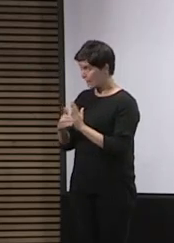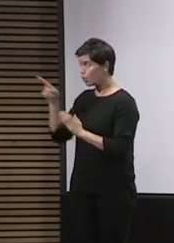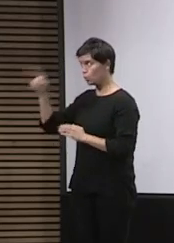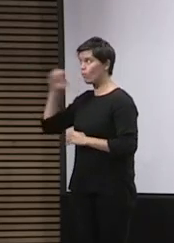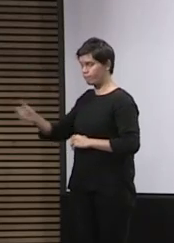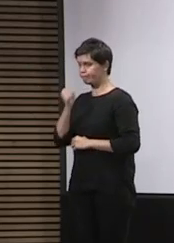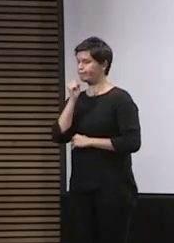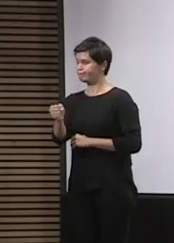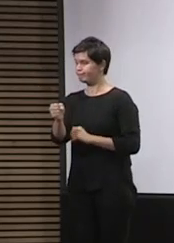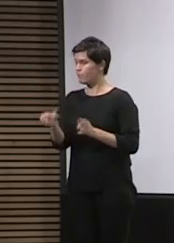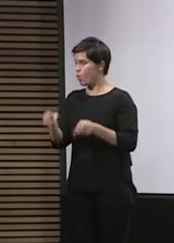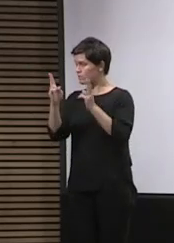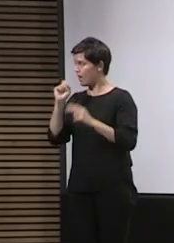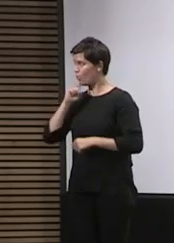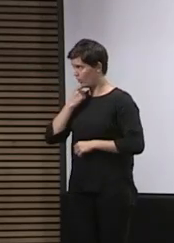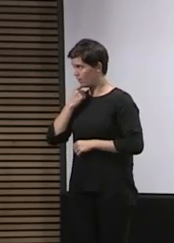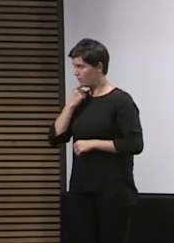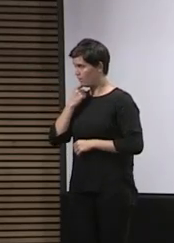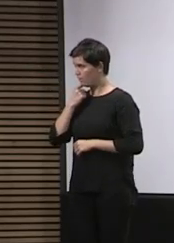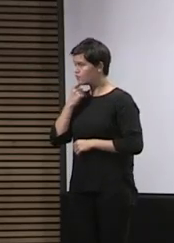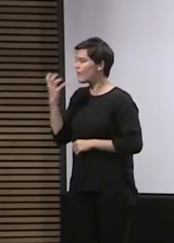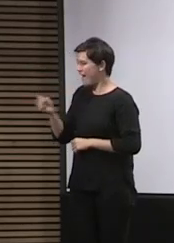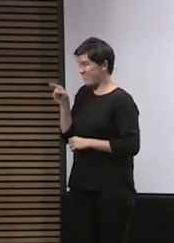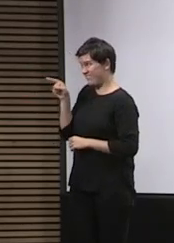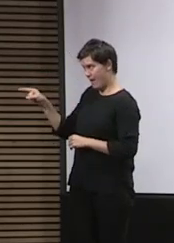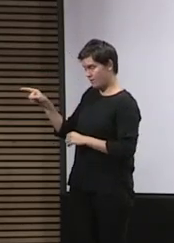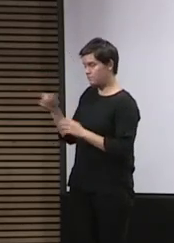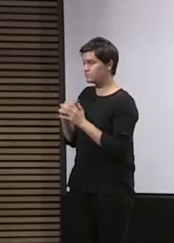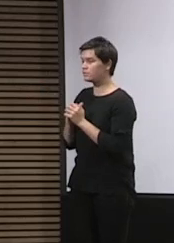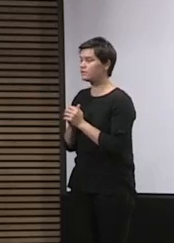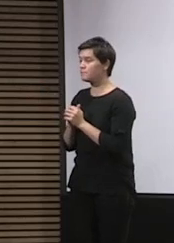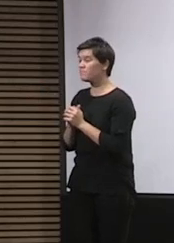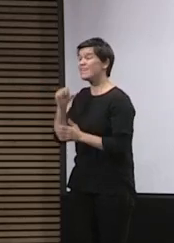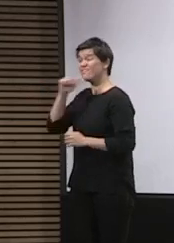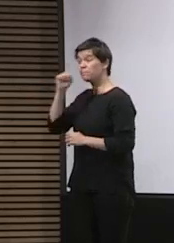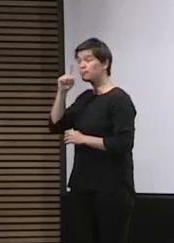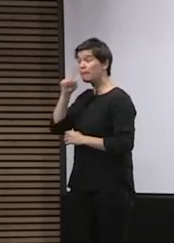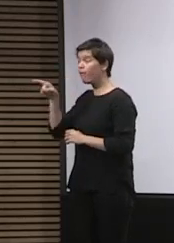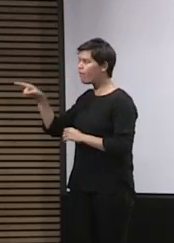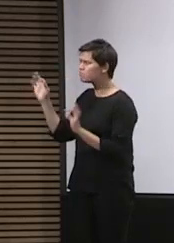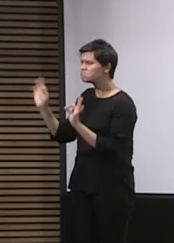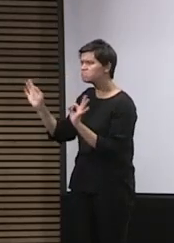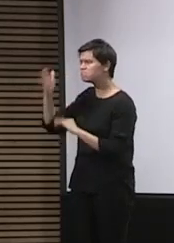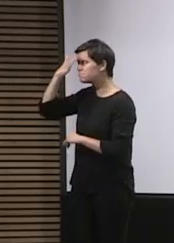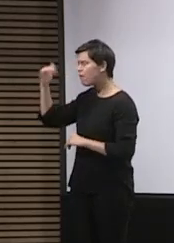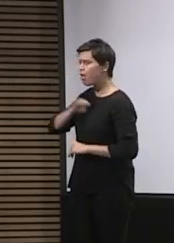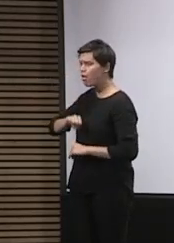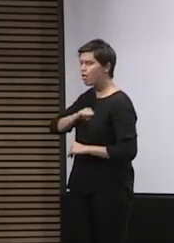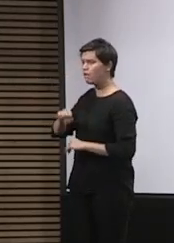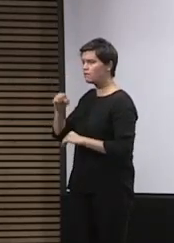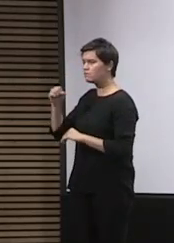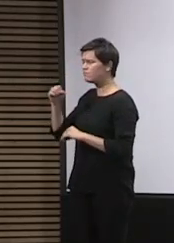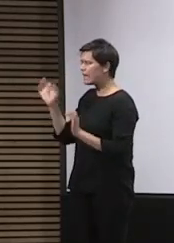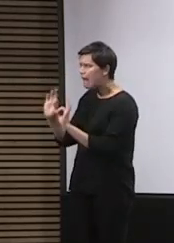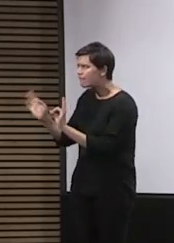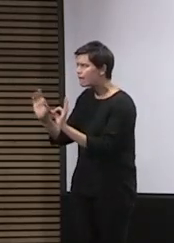accommodation option versus those that come back that are non-symptomatic and once they've basically